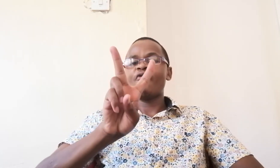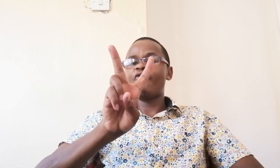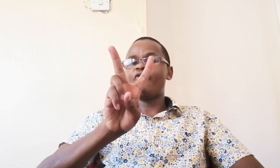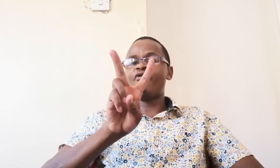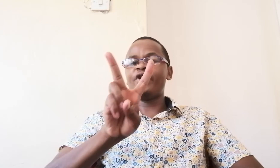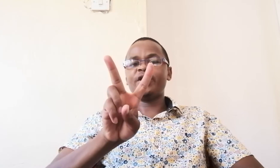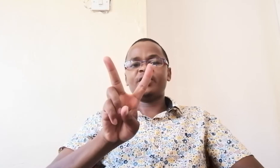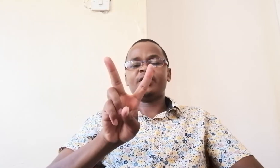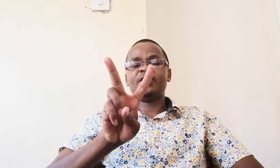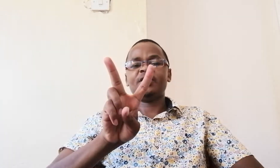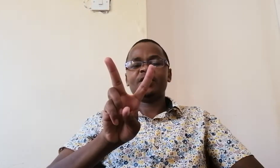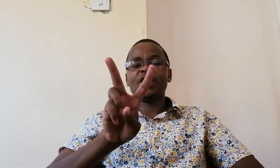V,